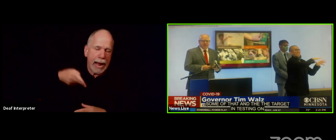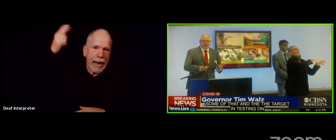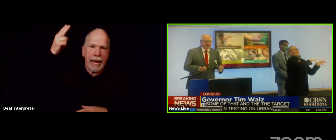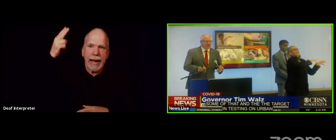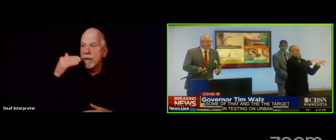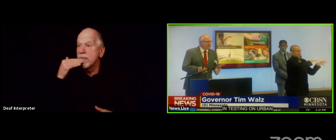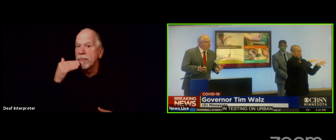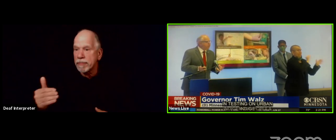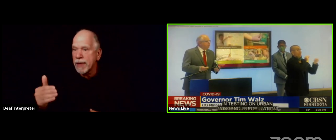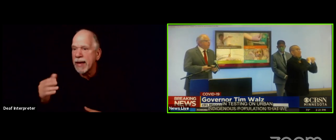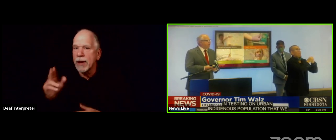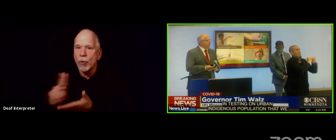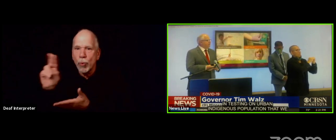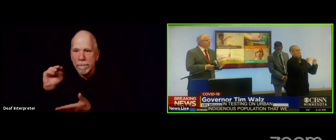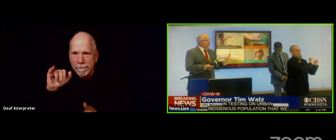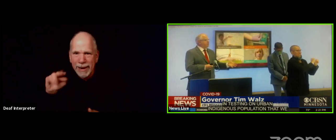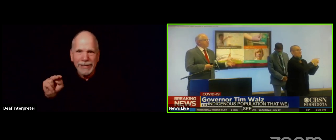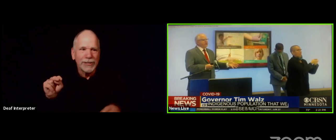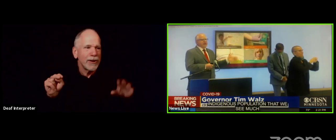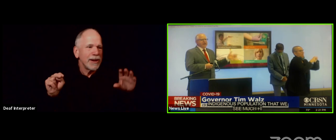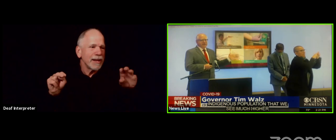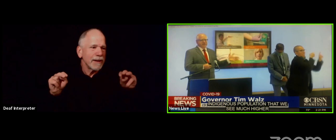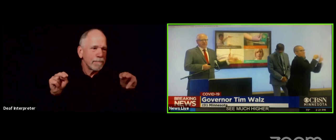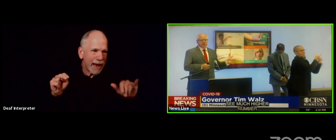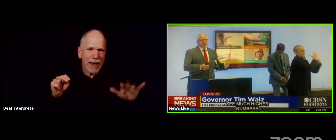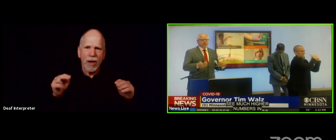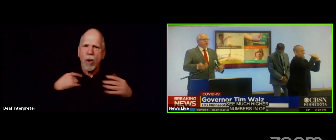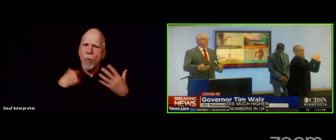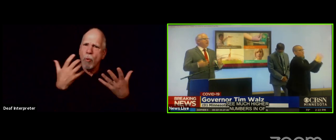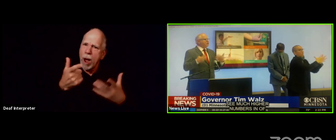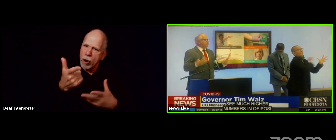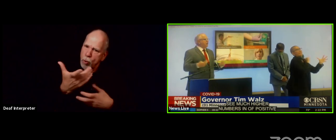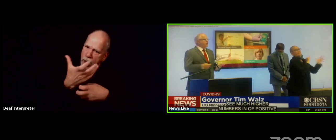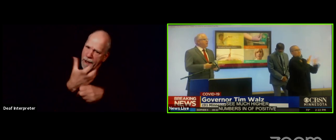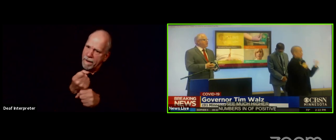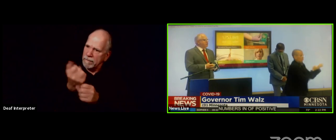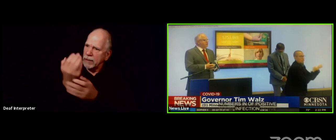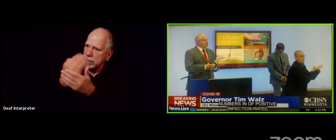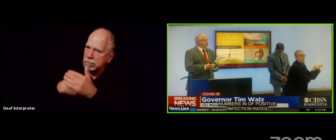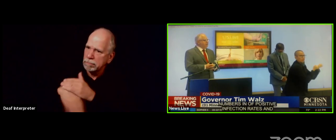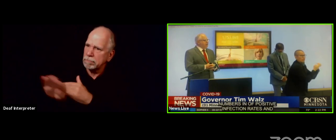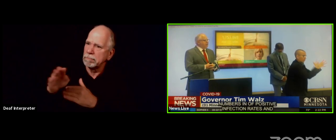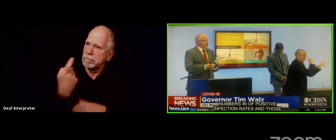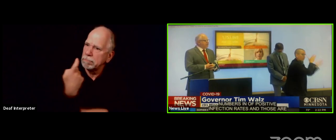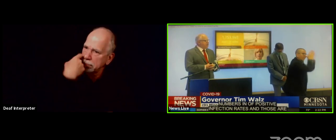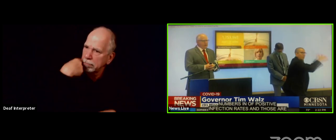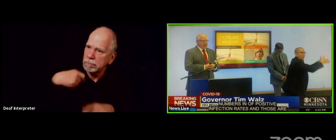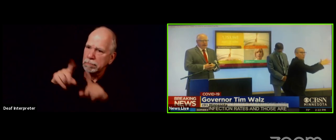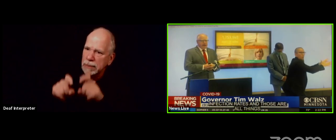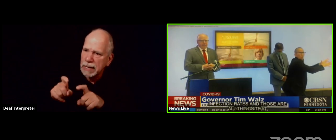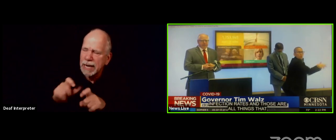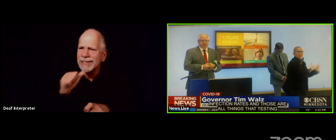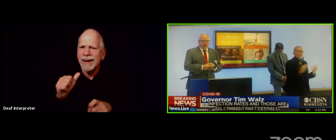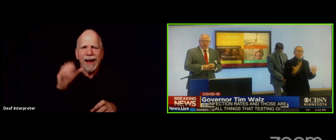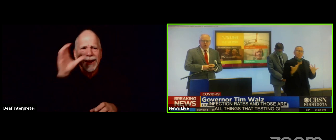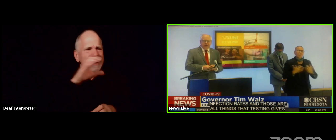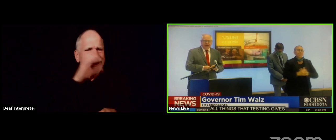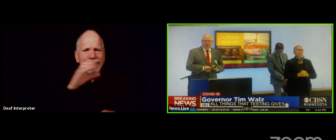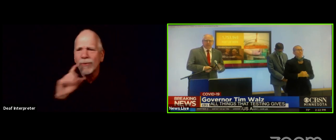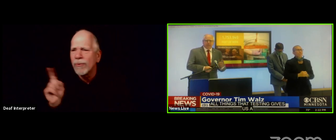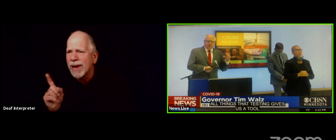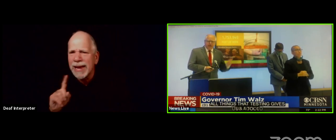positive infection rates. And those are all things that testing gives us the tool to start making sure every Minnesotan has that ability. So this was a goal